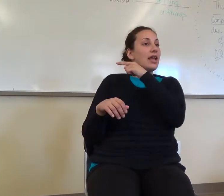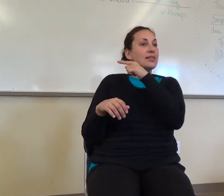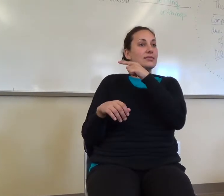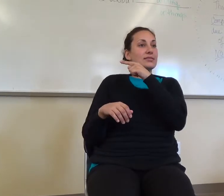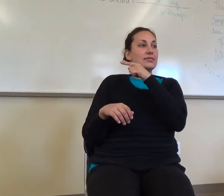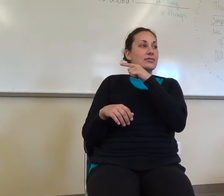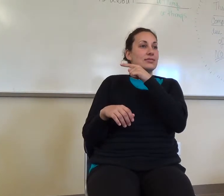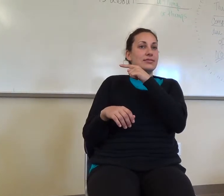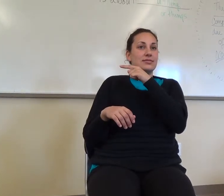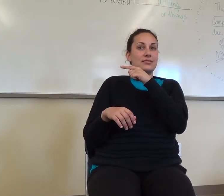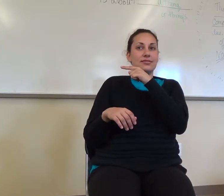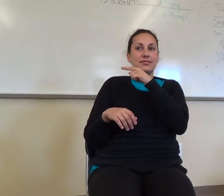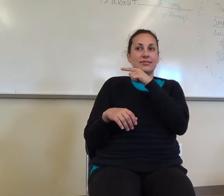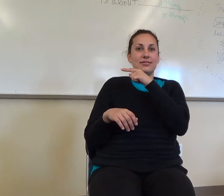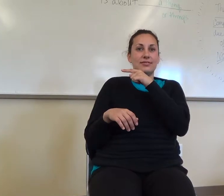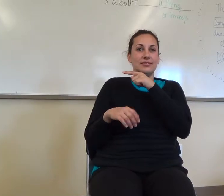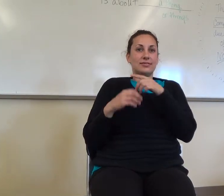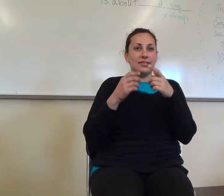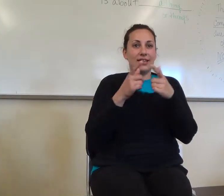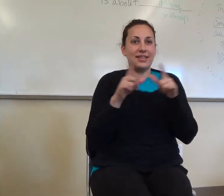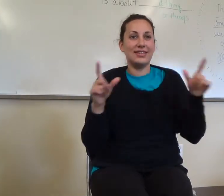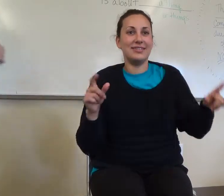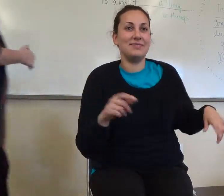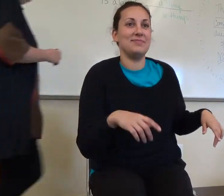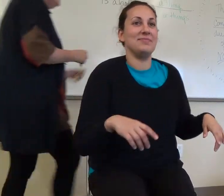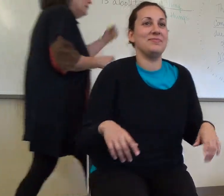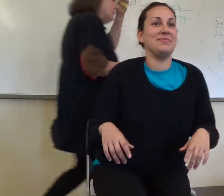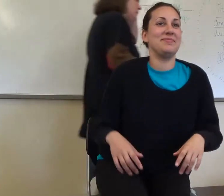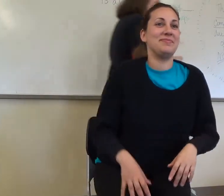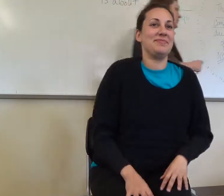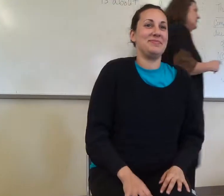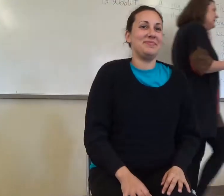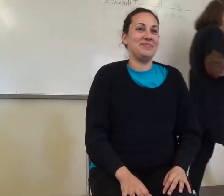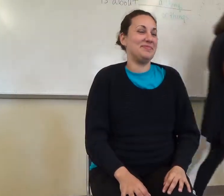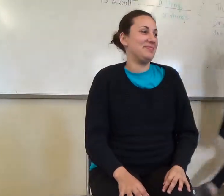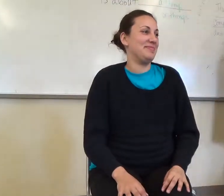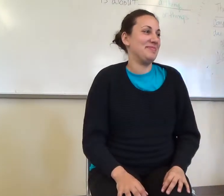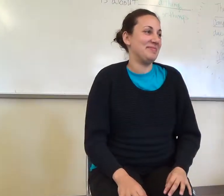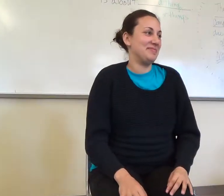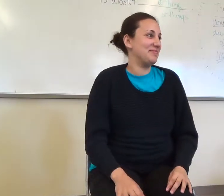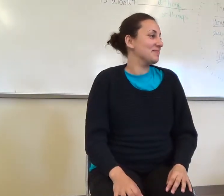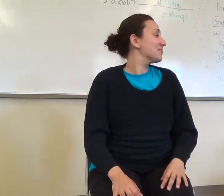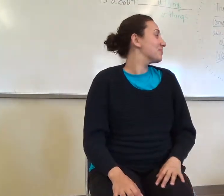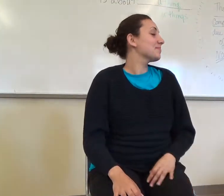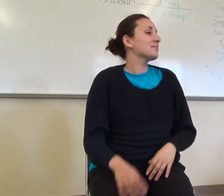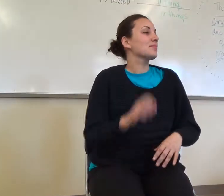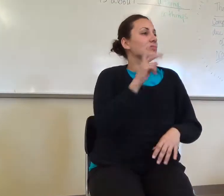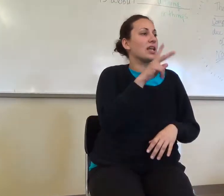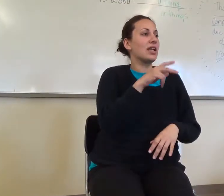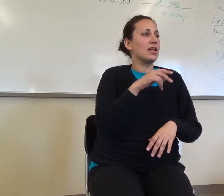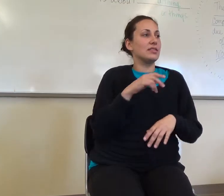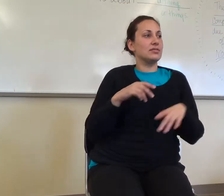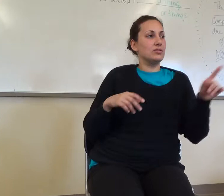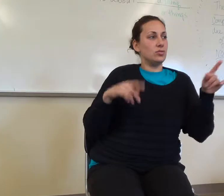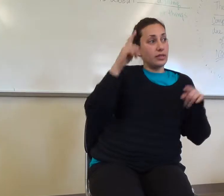You know, this is a language thing. When we look at these two, they say, well, it looks the same. But why is